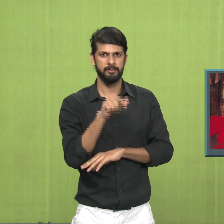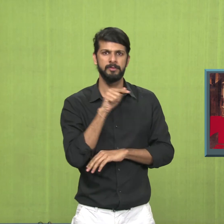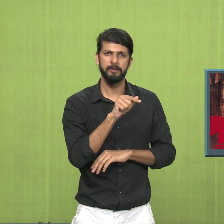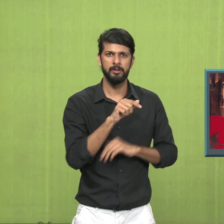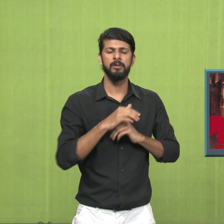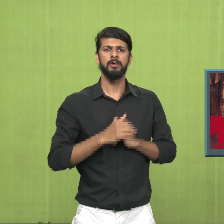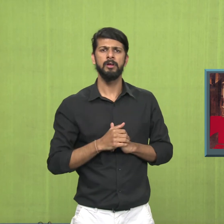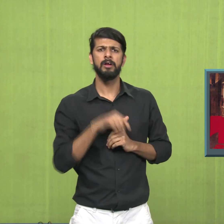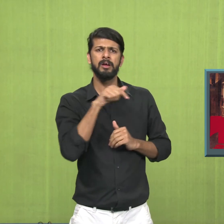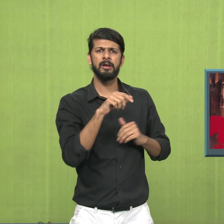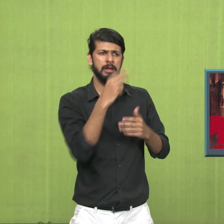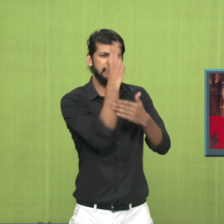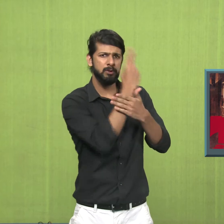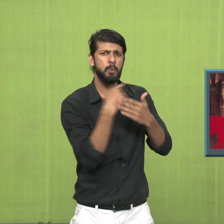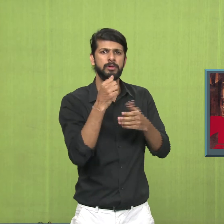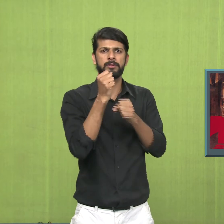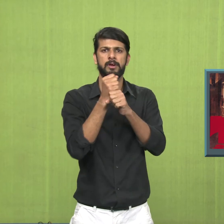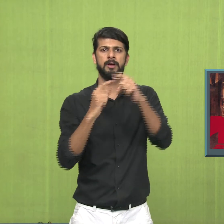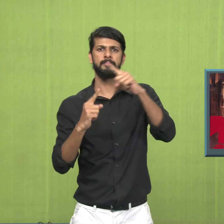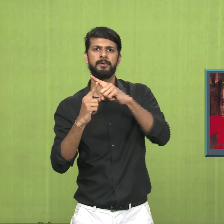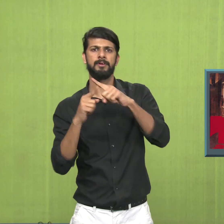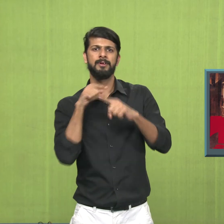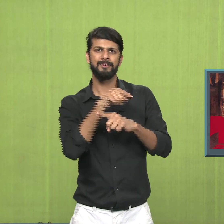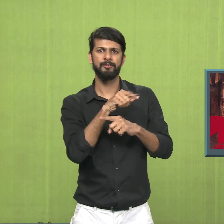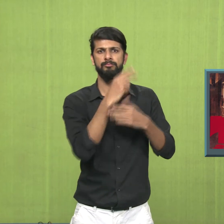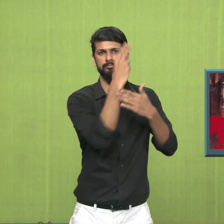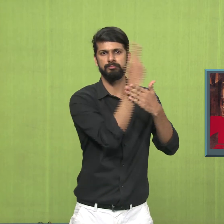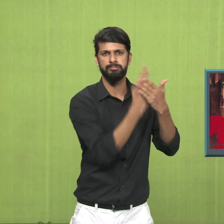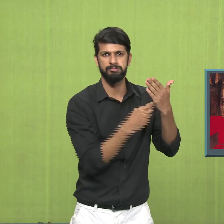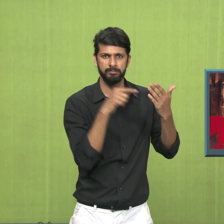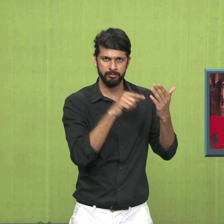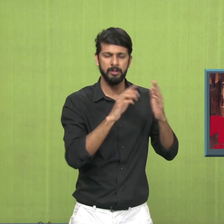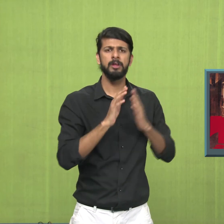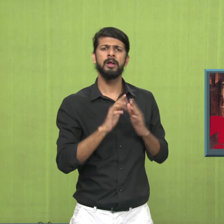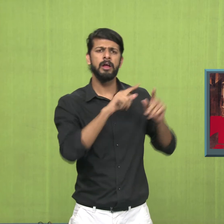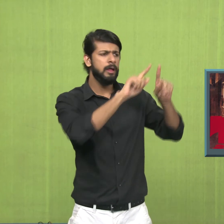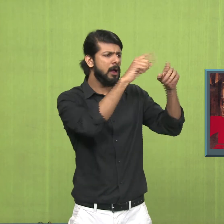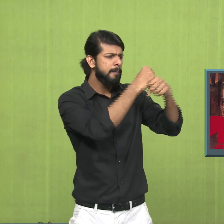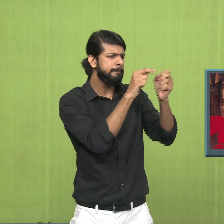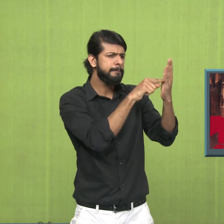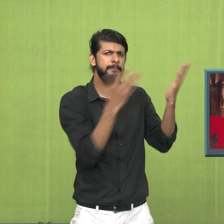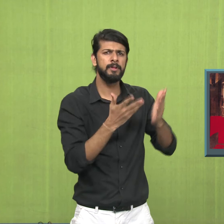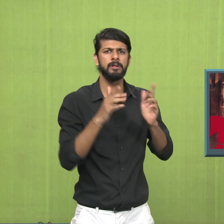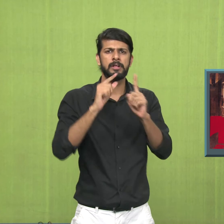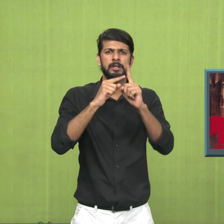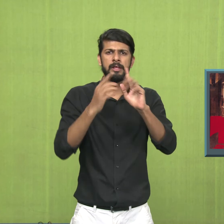The title is The Magician. Artist is Gagendranath Tagore. The medium